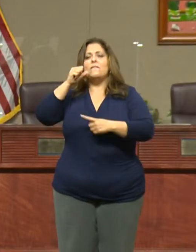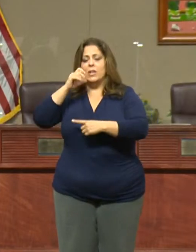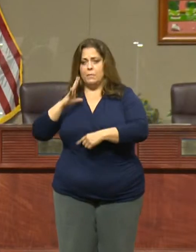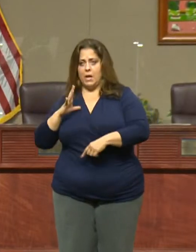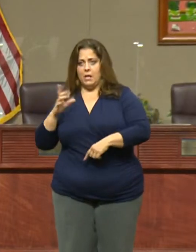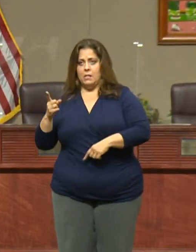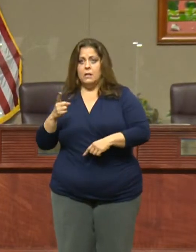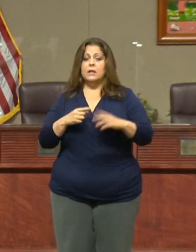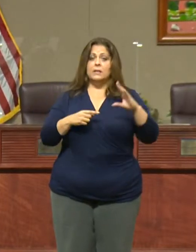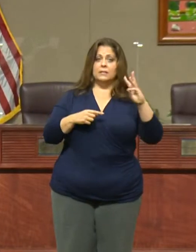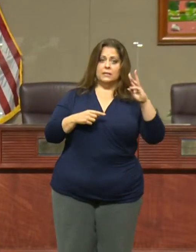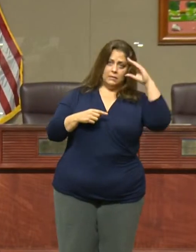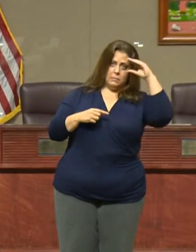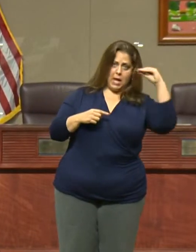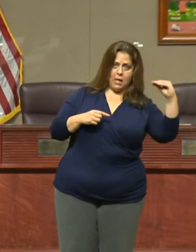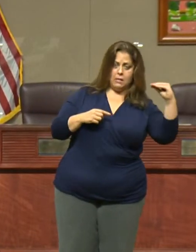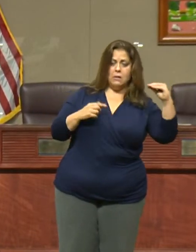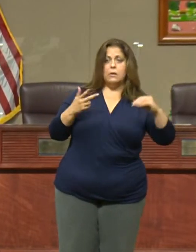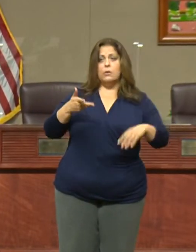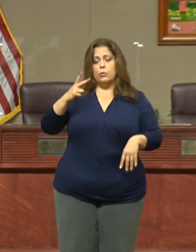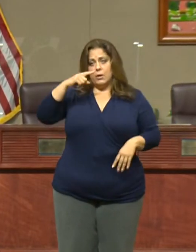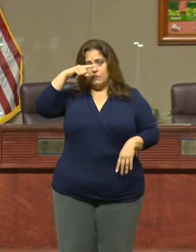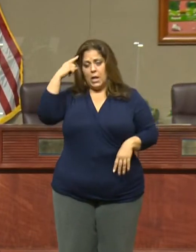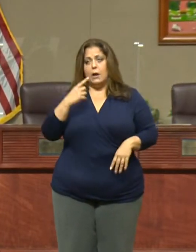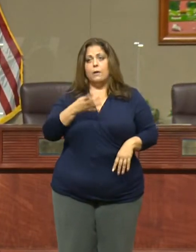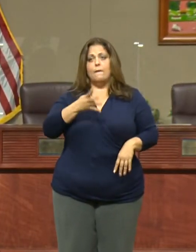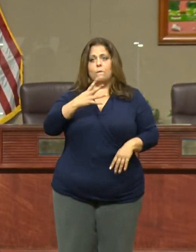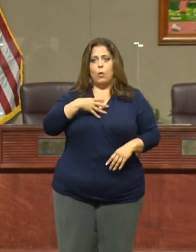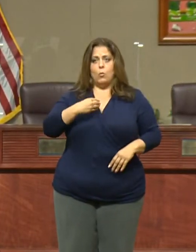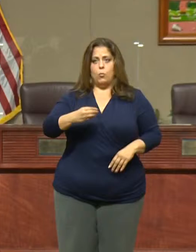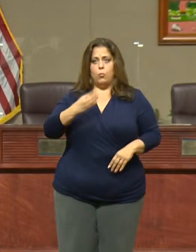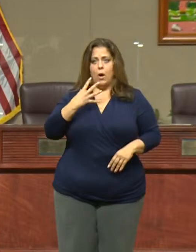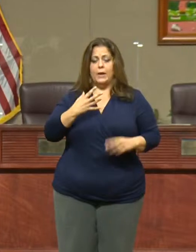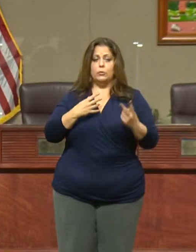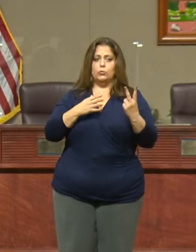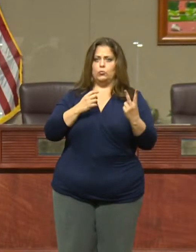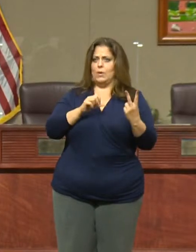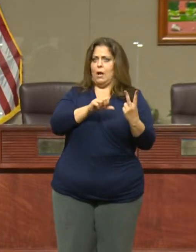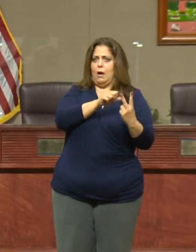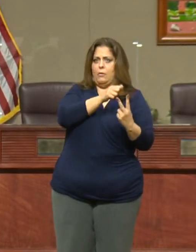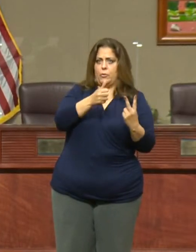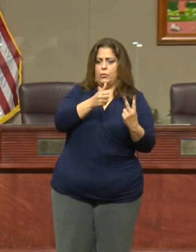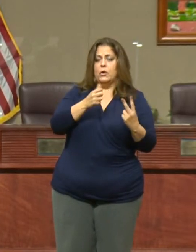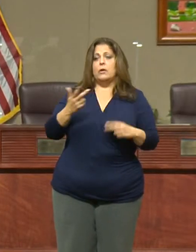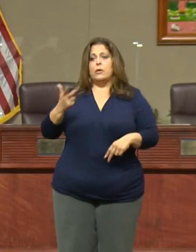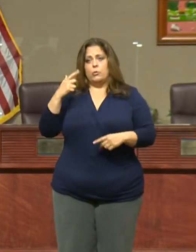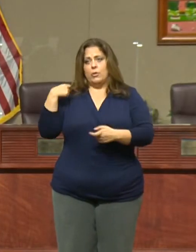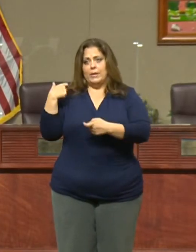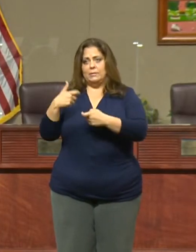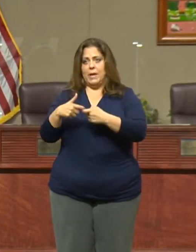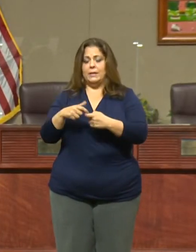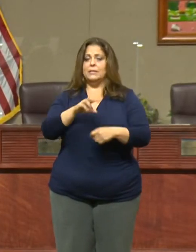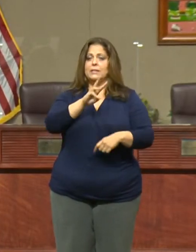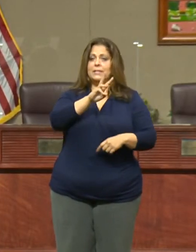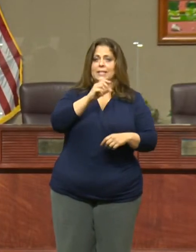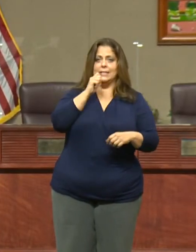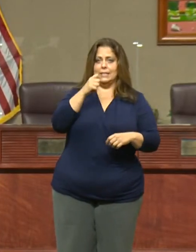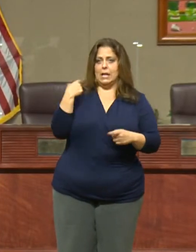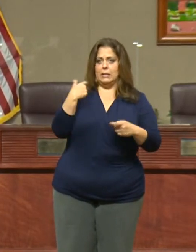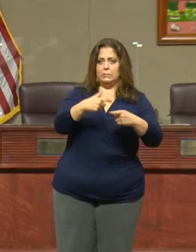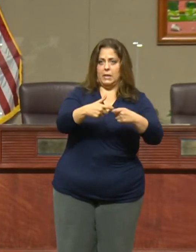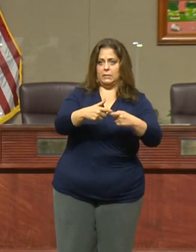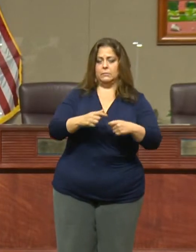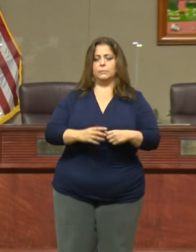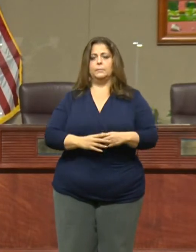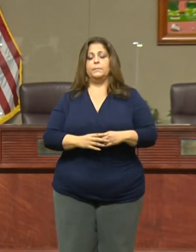female, 6 male, 3 black, 4 white, 2 other, 3 were Hispanics, 6 were